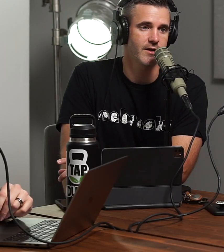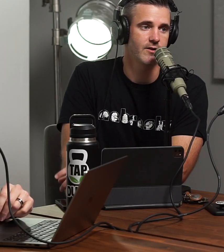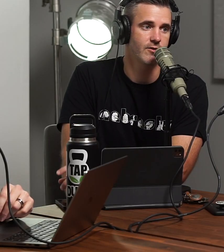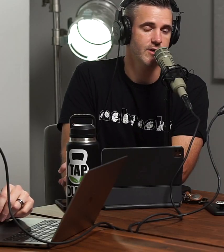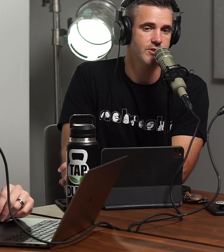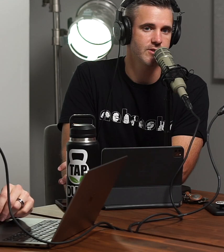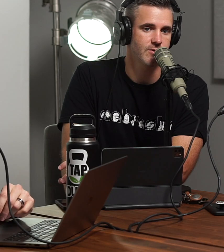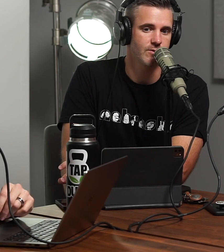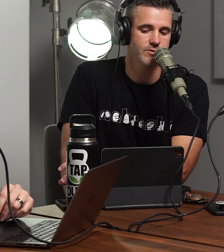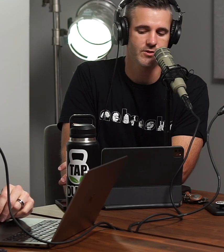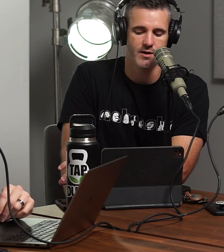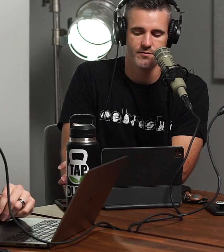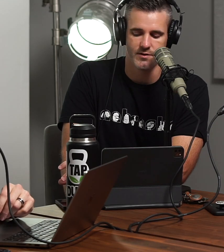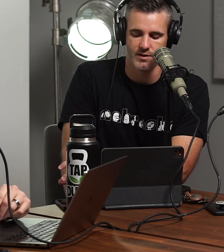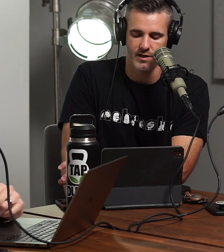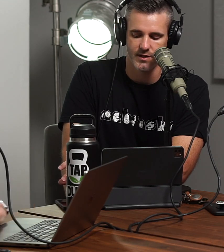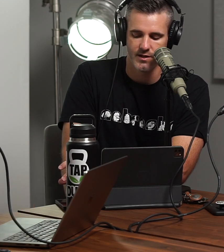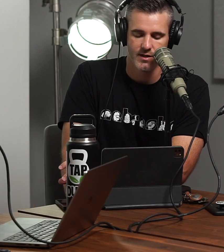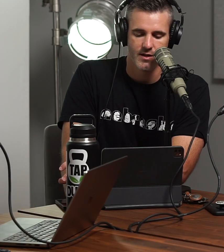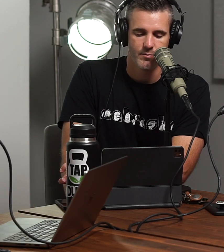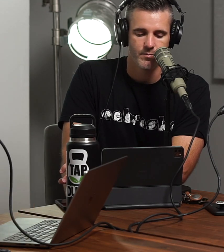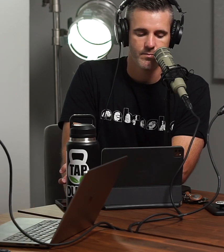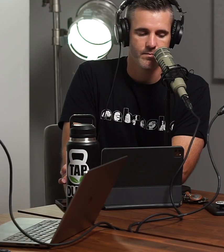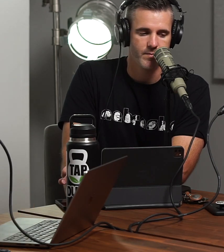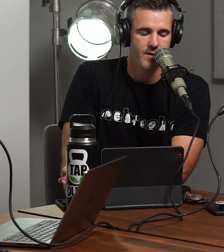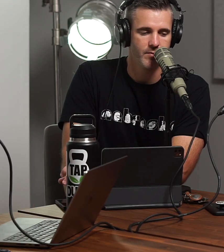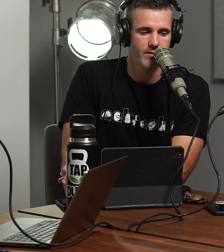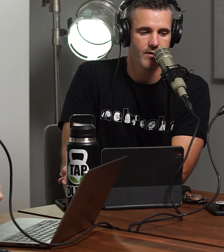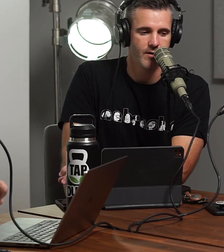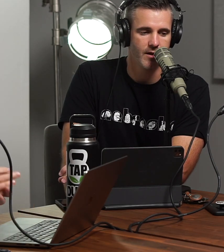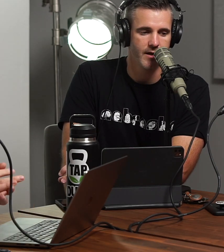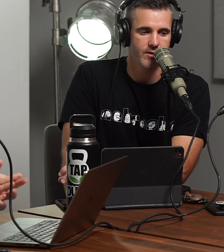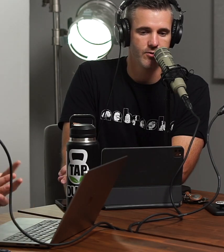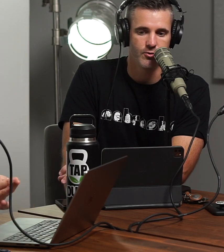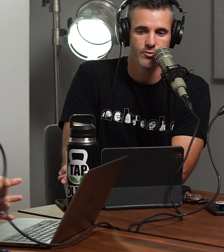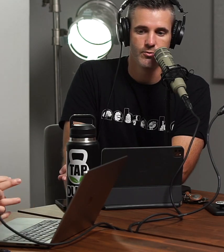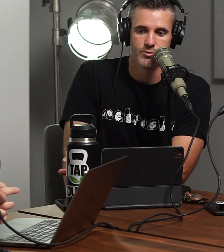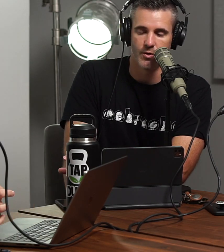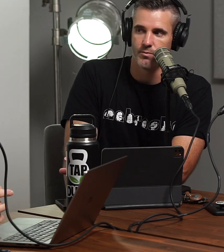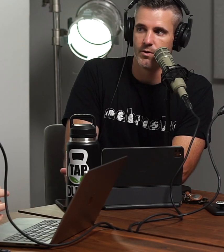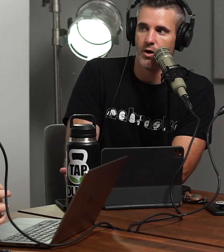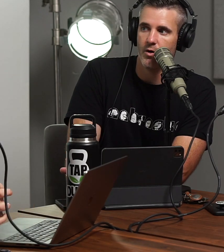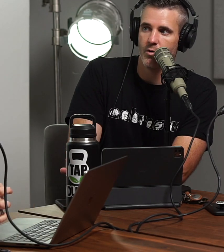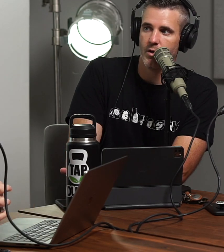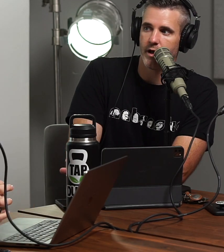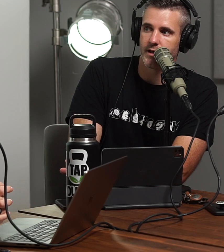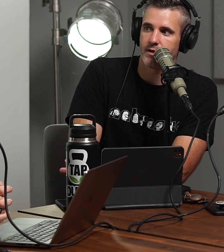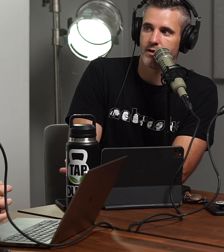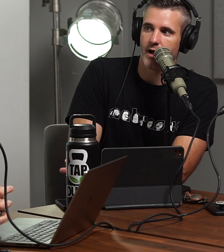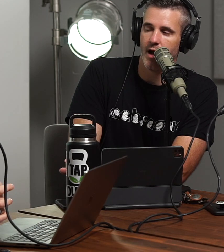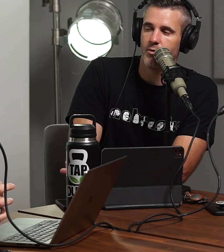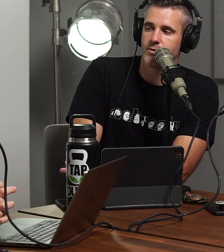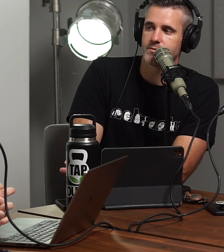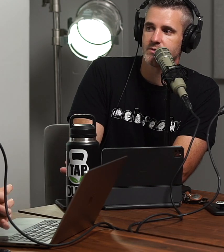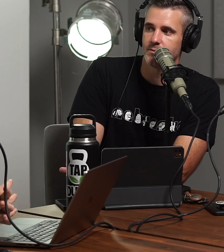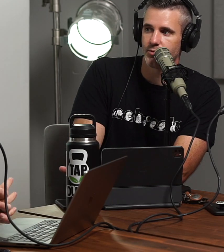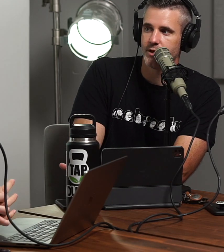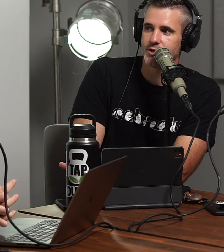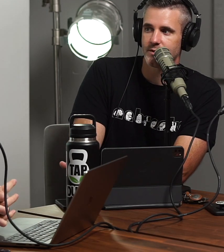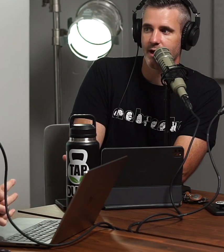christian culture i feel like people are like you don't know like how are you supposed to preach without